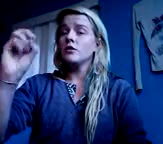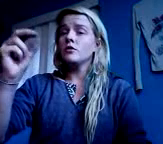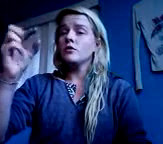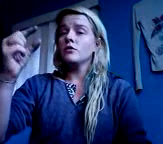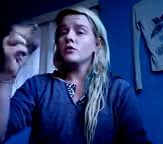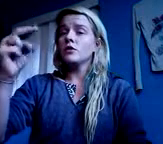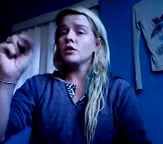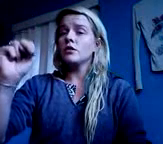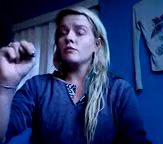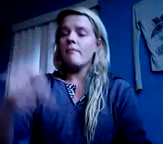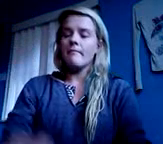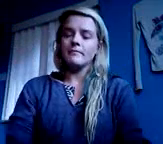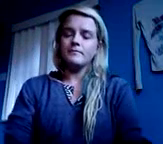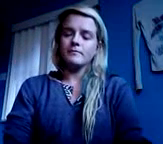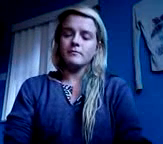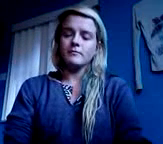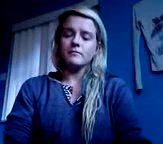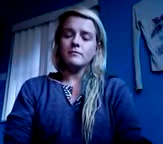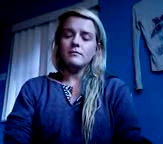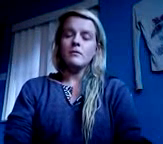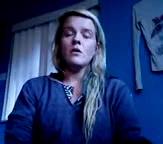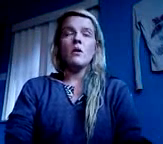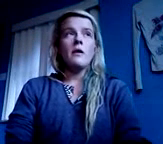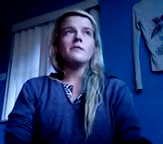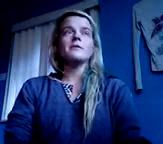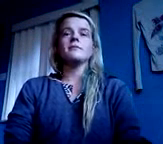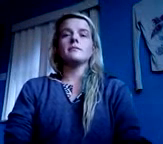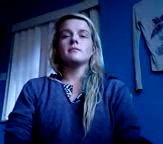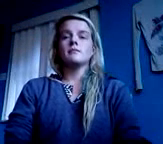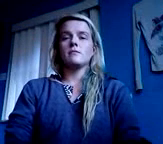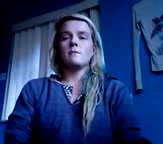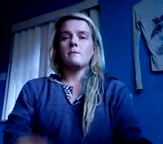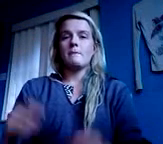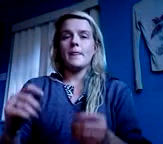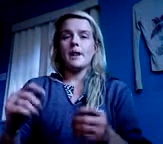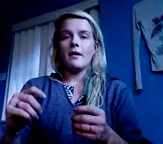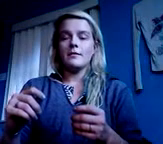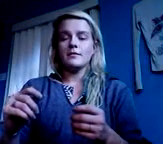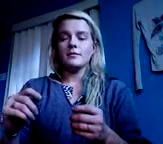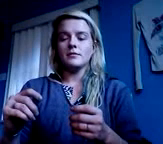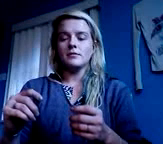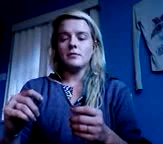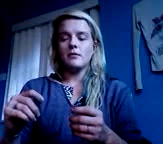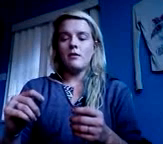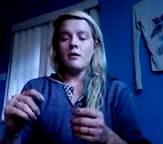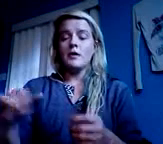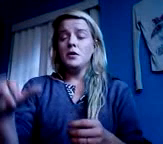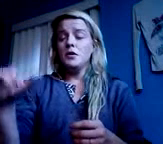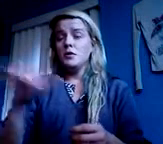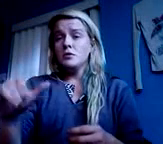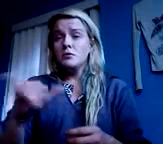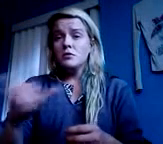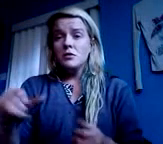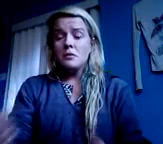we're going to make sure that the number of carbons on the right side is the same as the number of carbons on the left side. And the only way to do that is